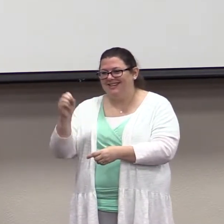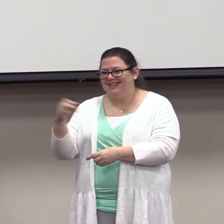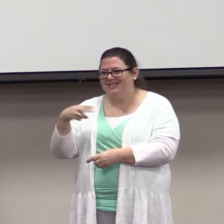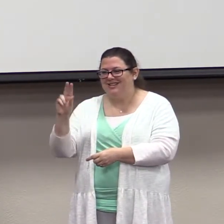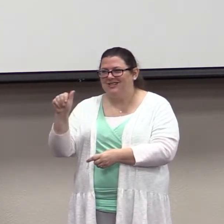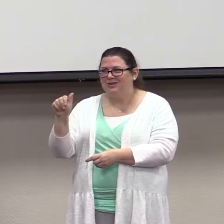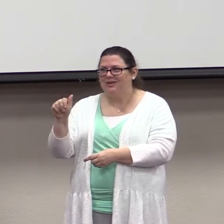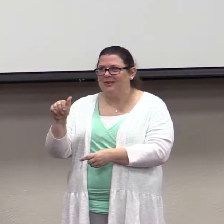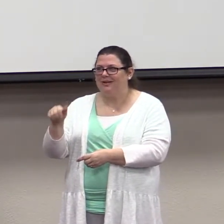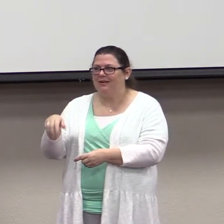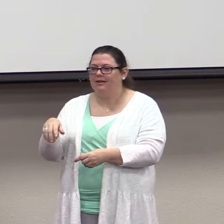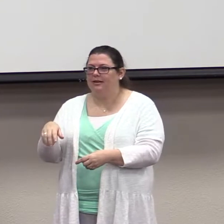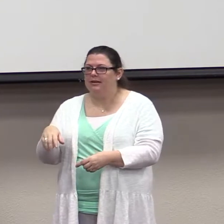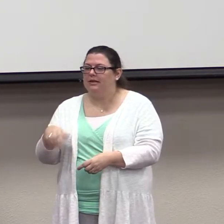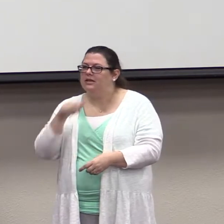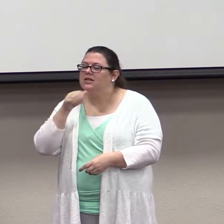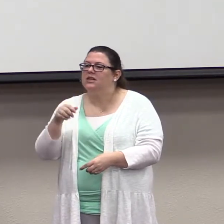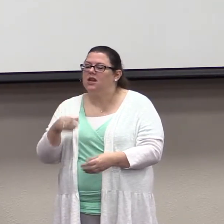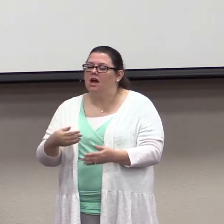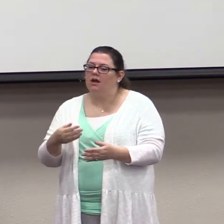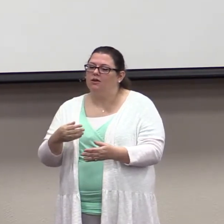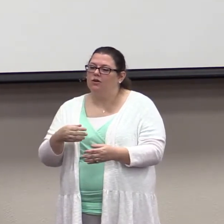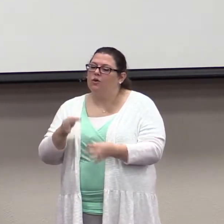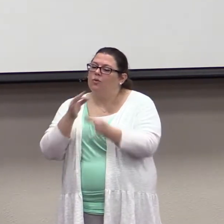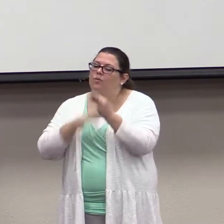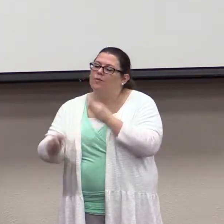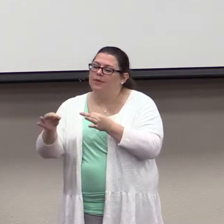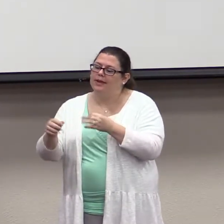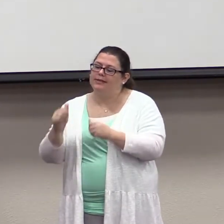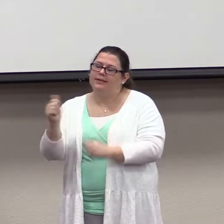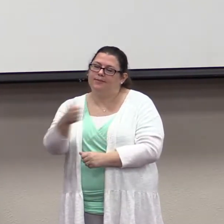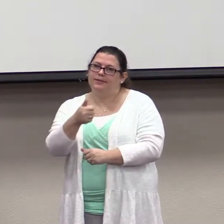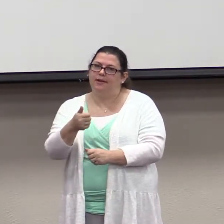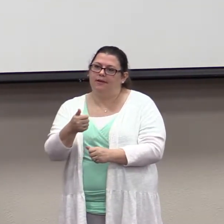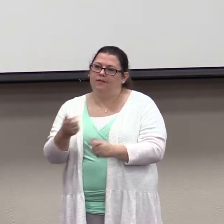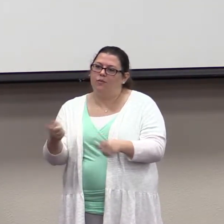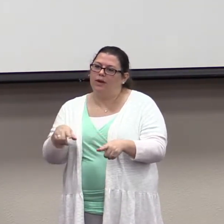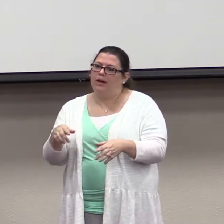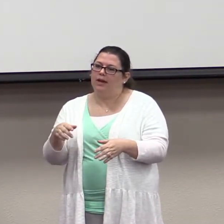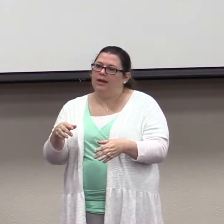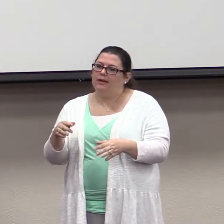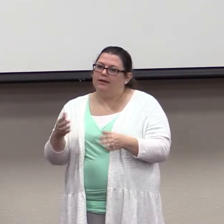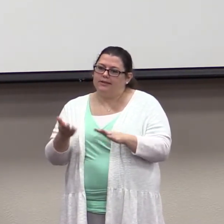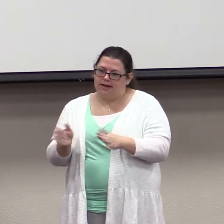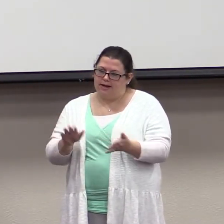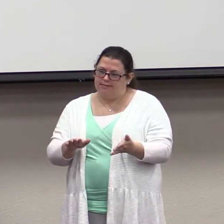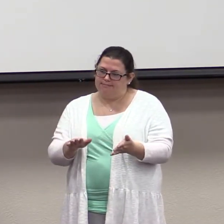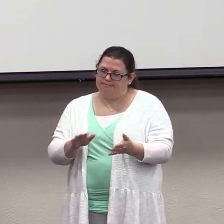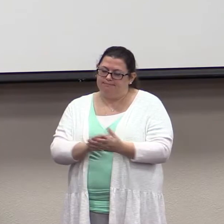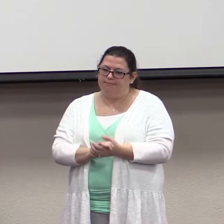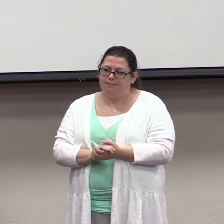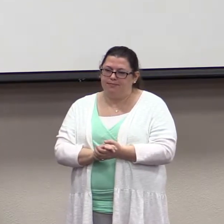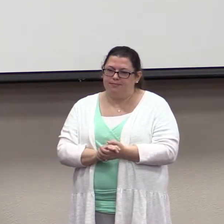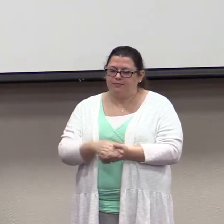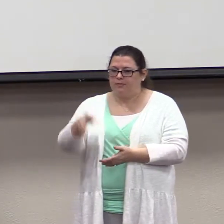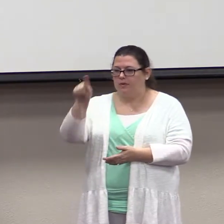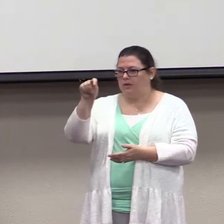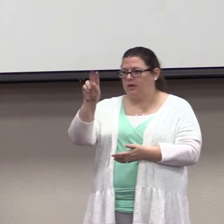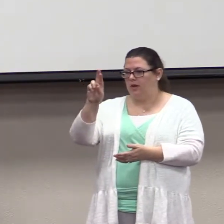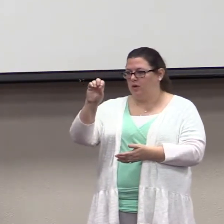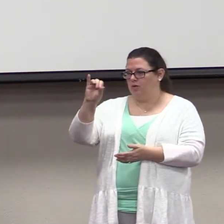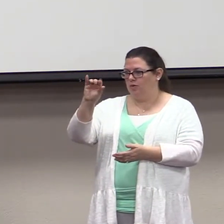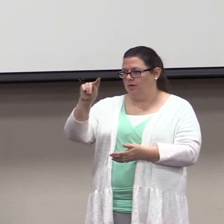gone. You know, there's a saying that I stole from True to Dare, that the fruits of a leader are